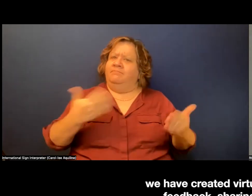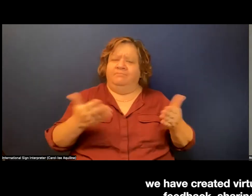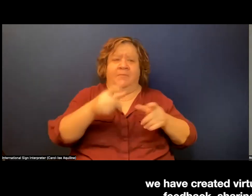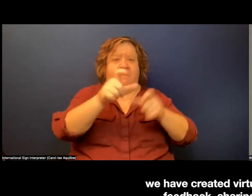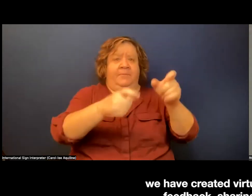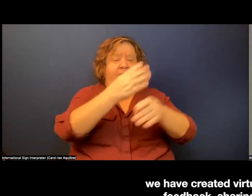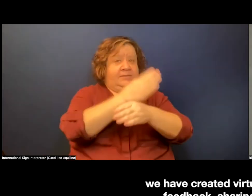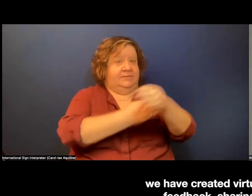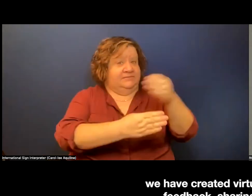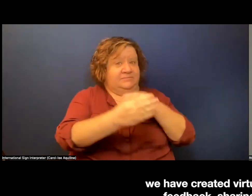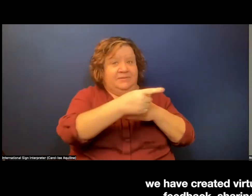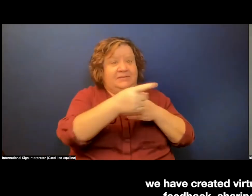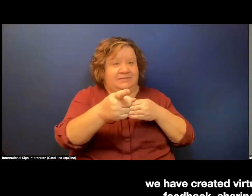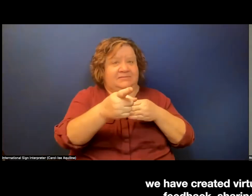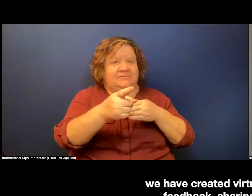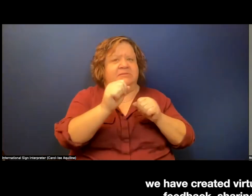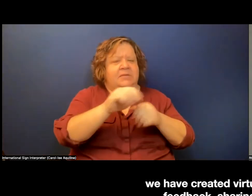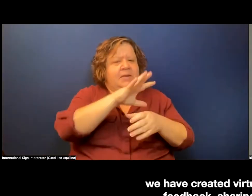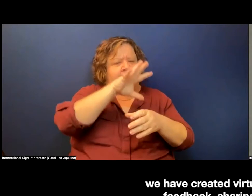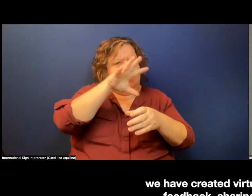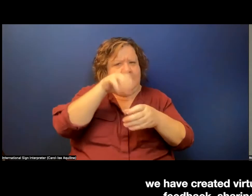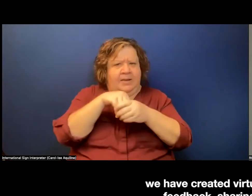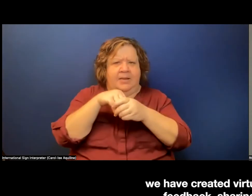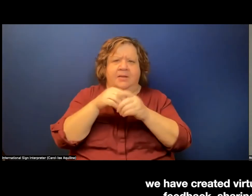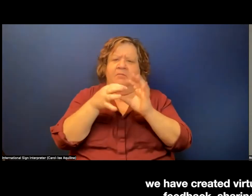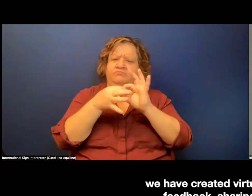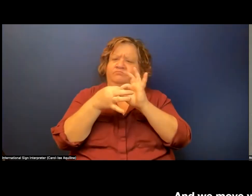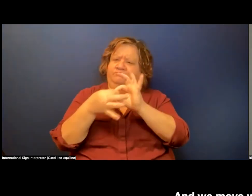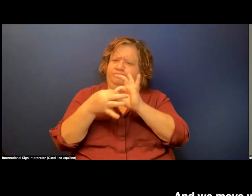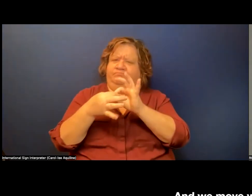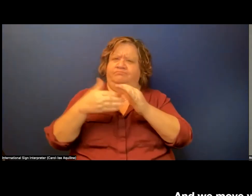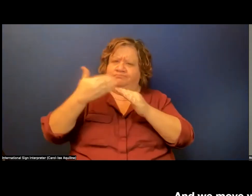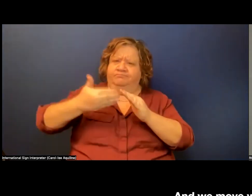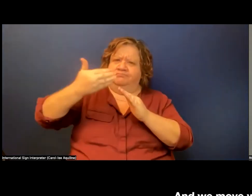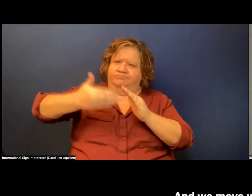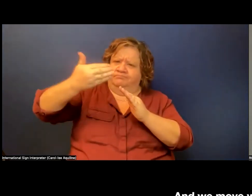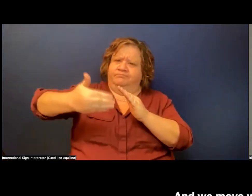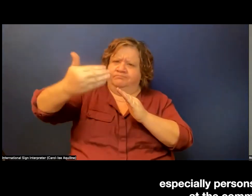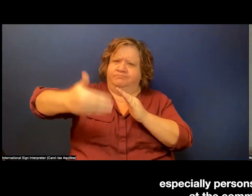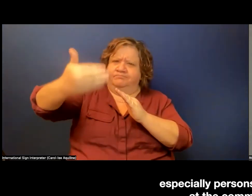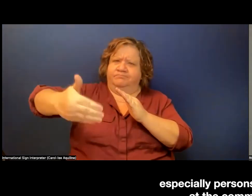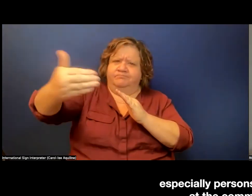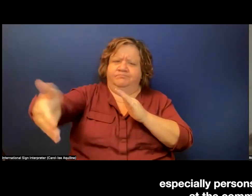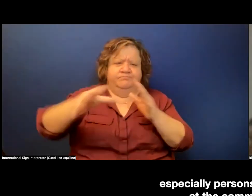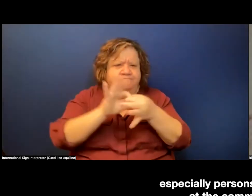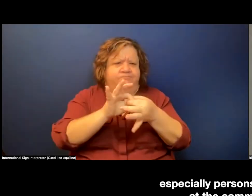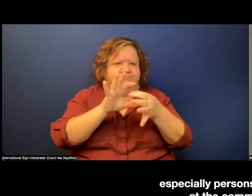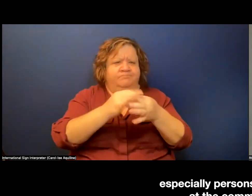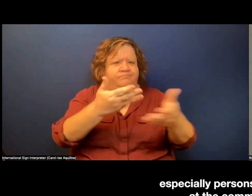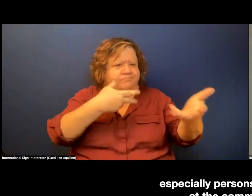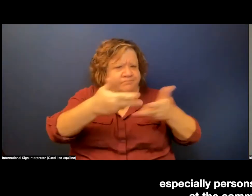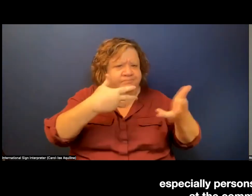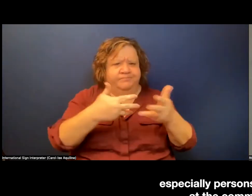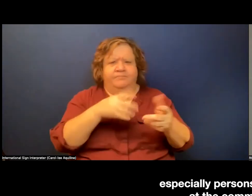platforms we had created virtually for interaction, feedback, sharing of information, and we move on to ensure,